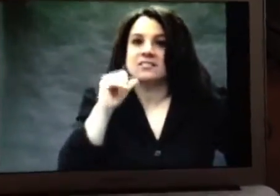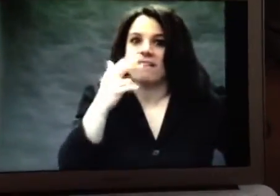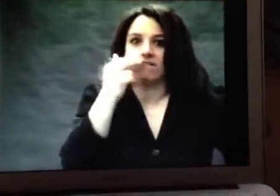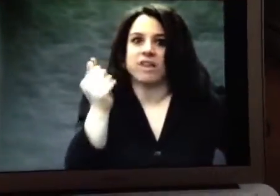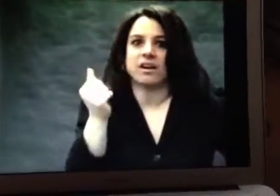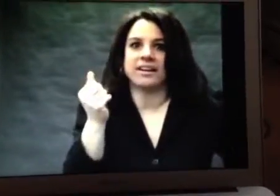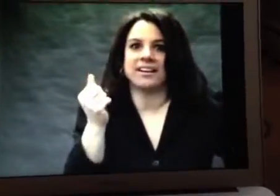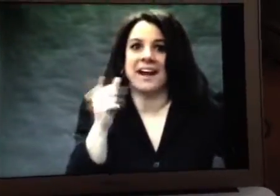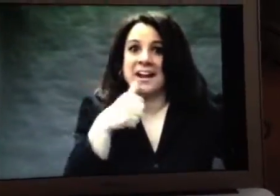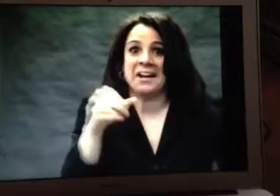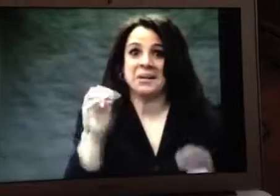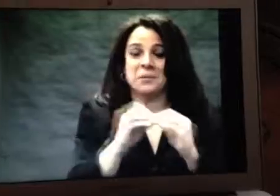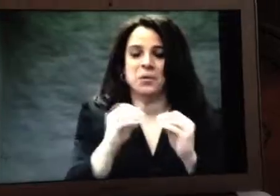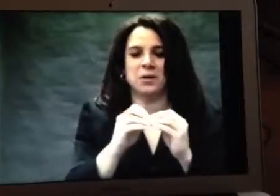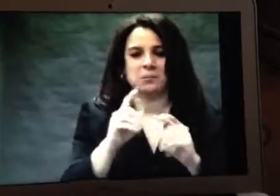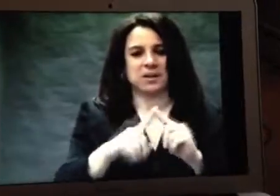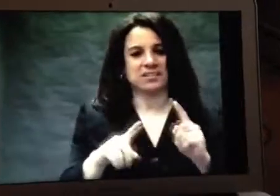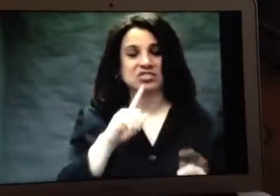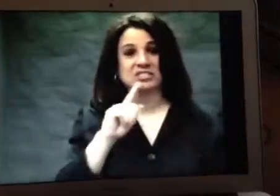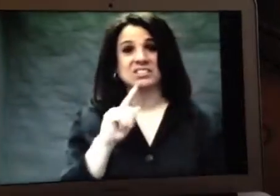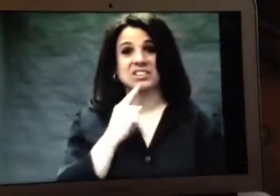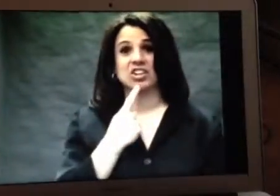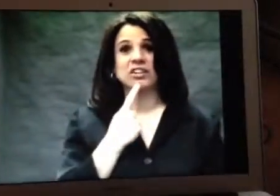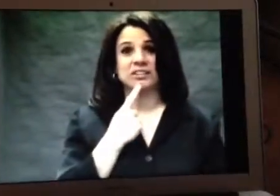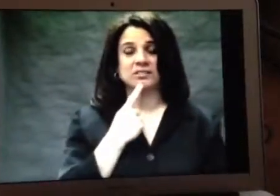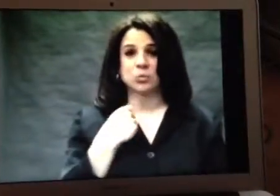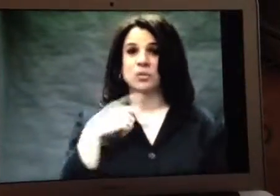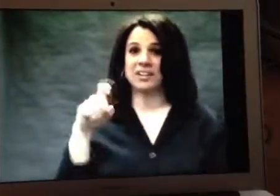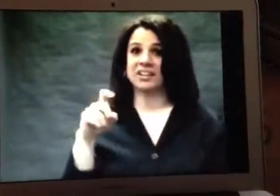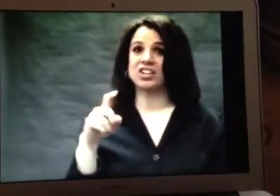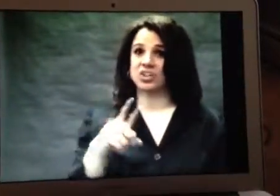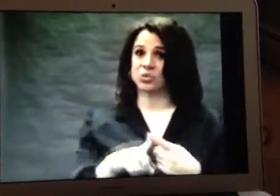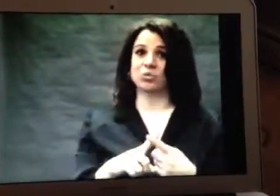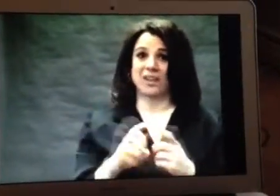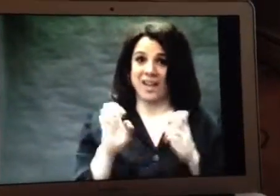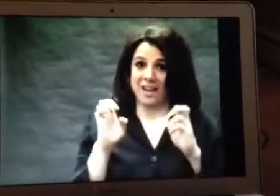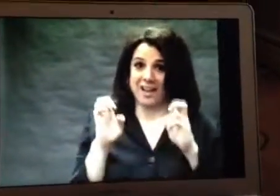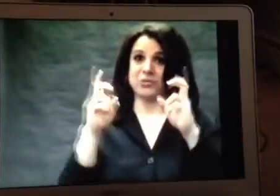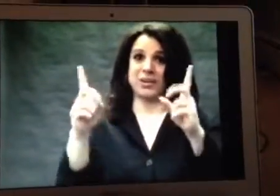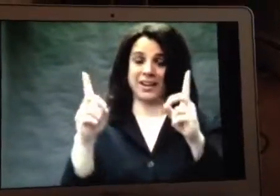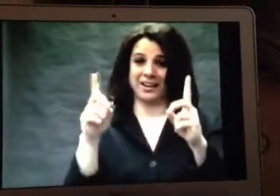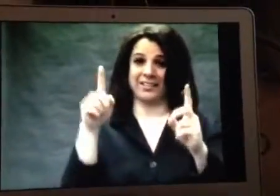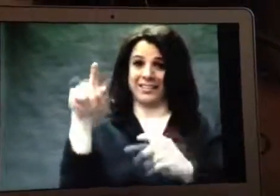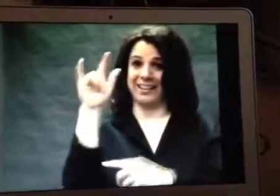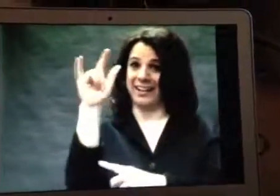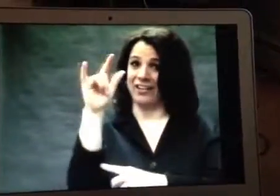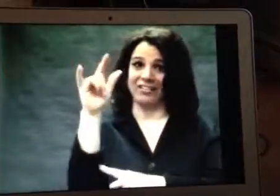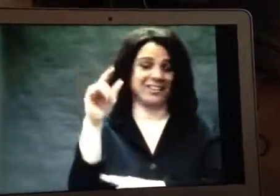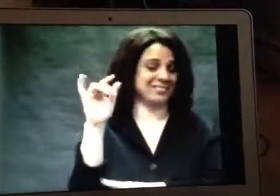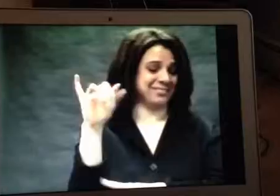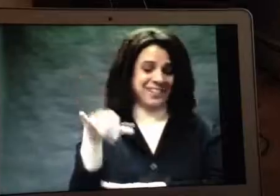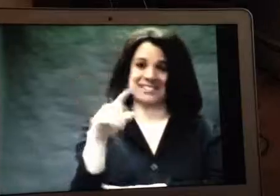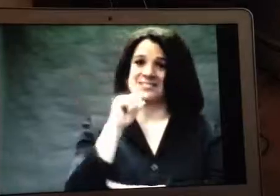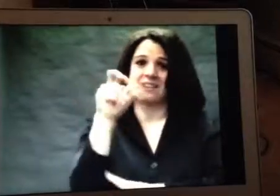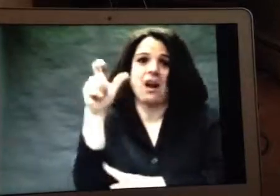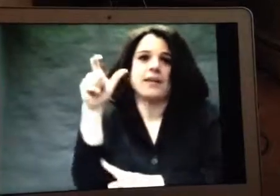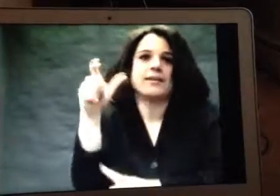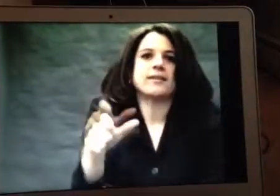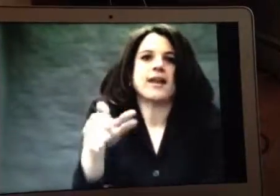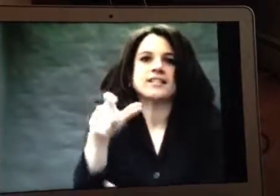like I was just dumb. It wasn't funny. It was just like, I don't want it anymore. It was a serious thing, and I need to really educate